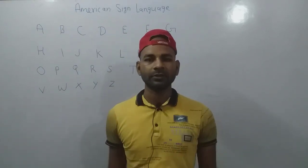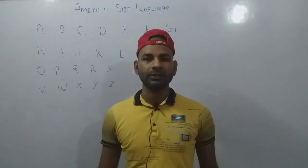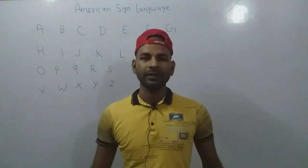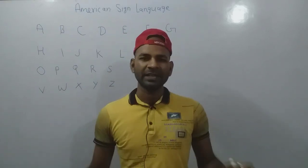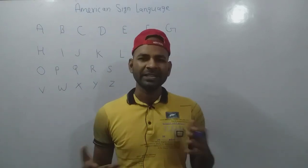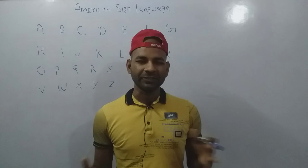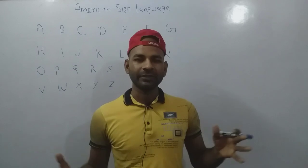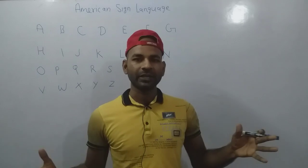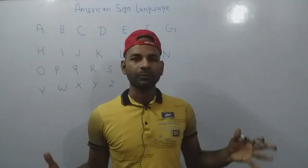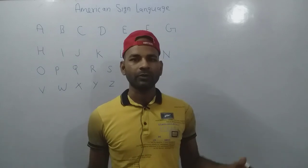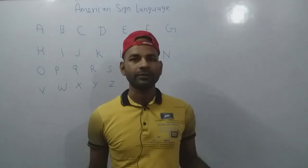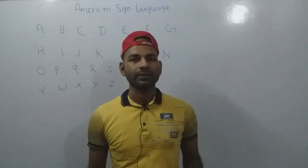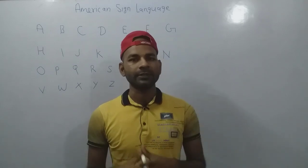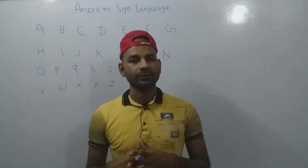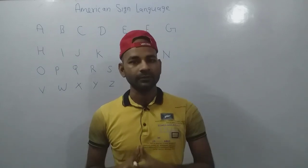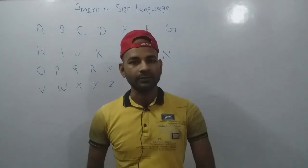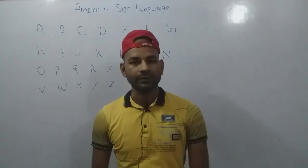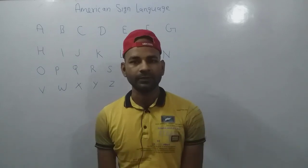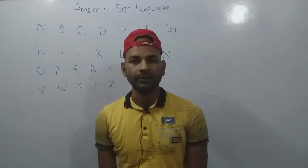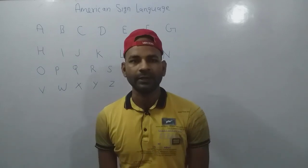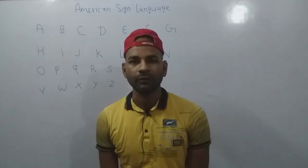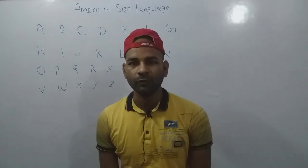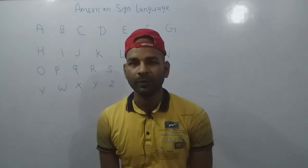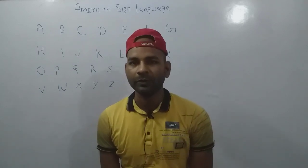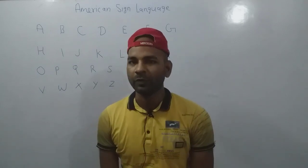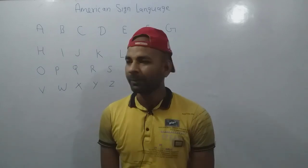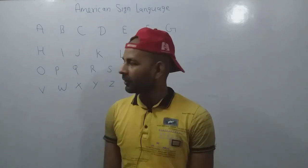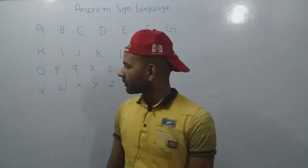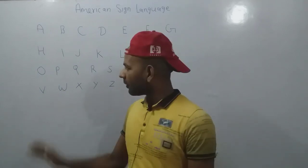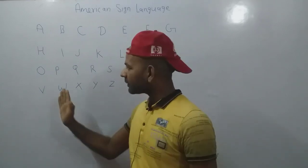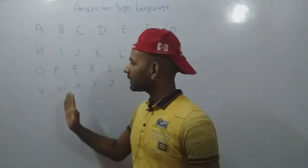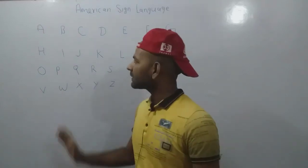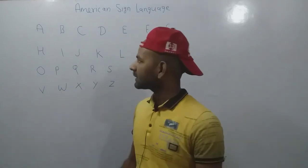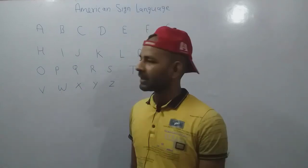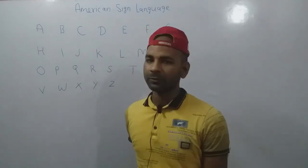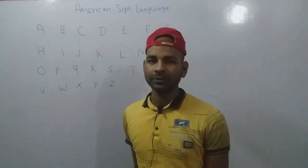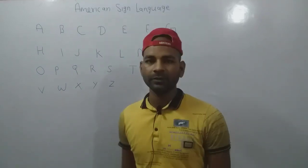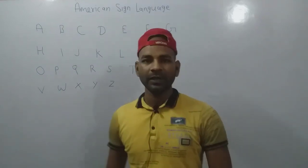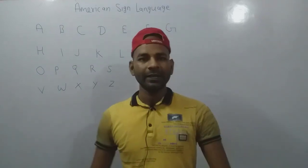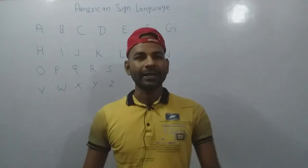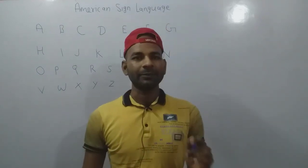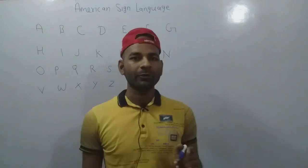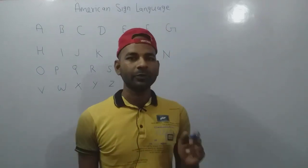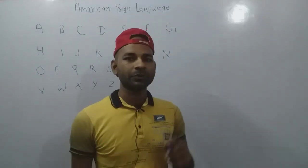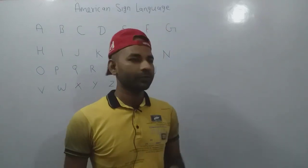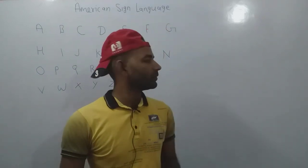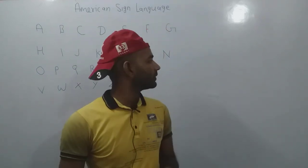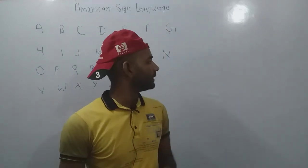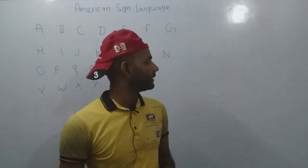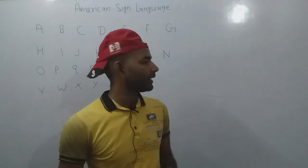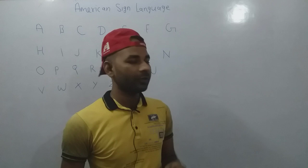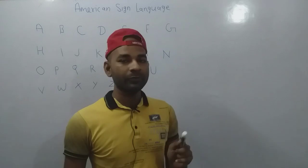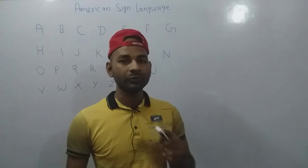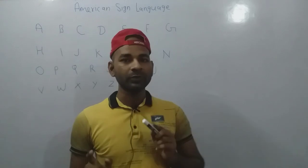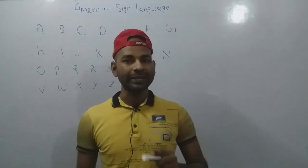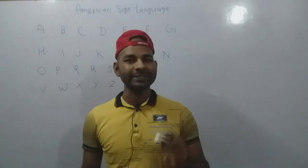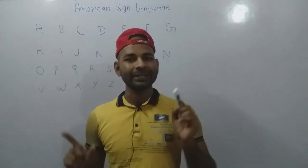in different kind of colleges and schools. So I hope you have got all the things that I have told you, and if you want to learn some